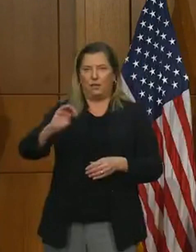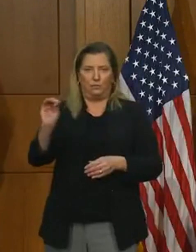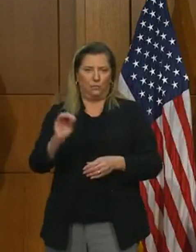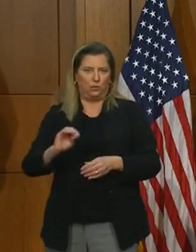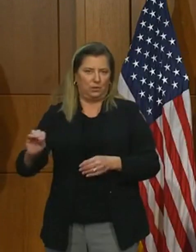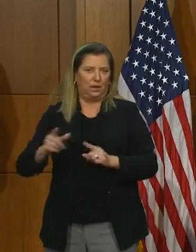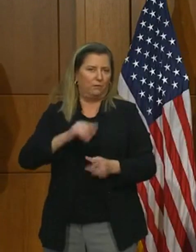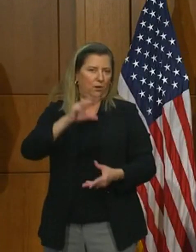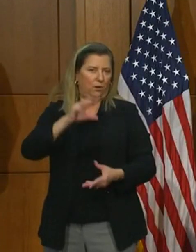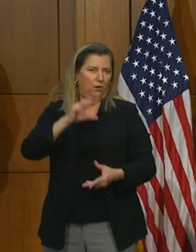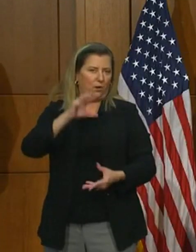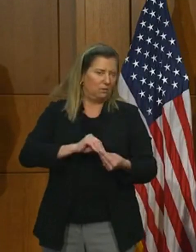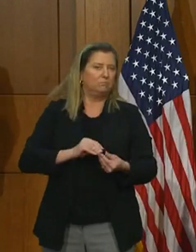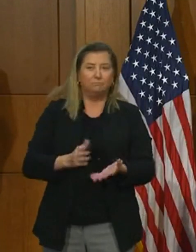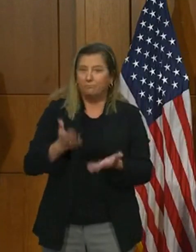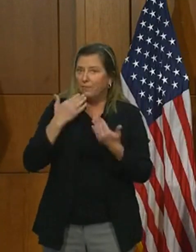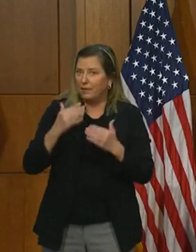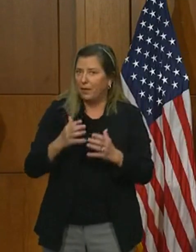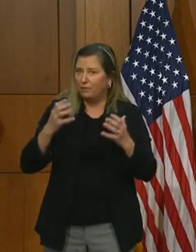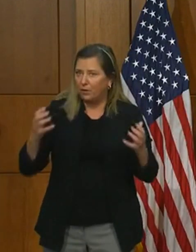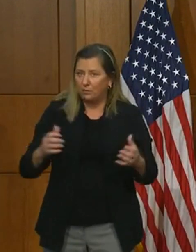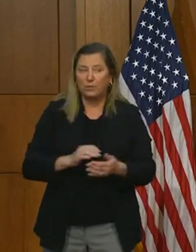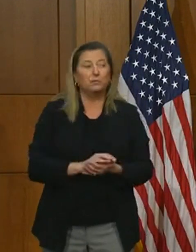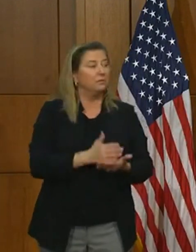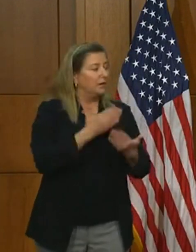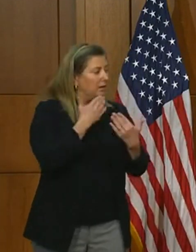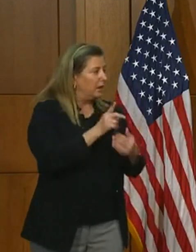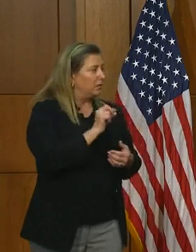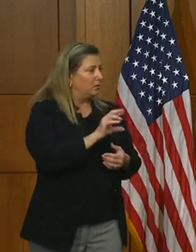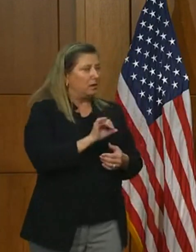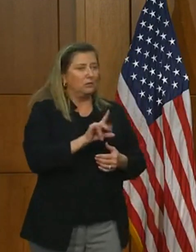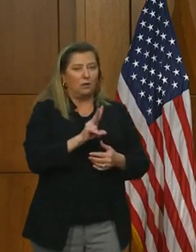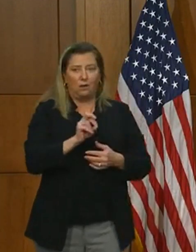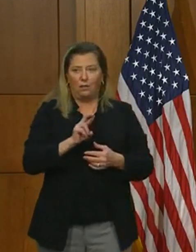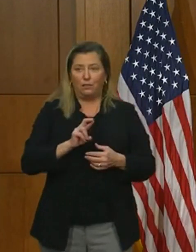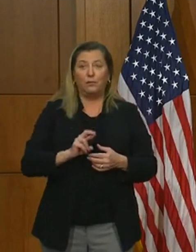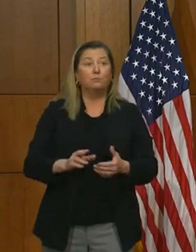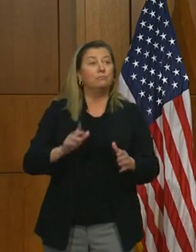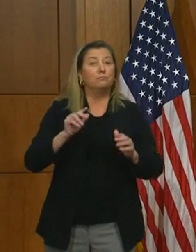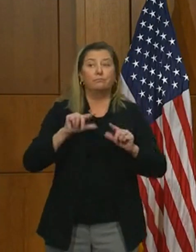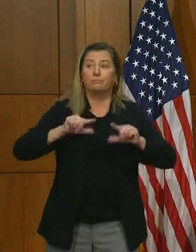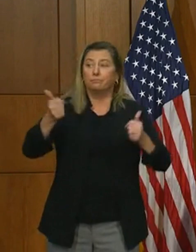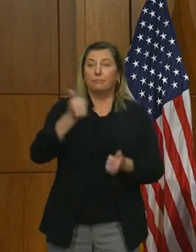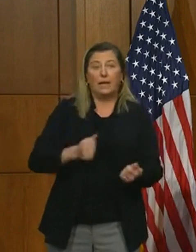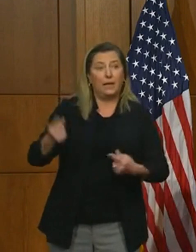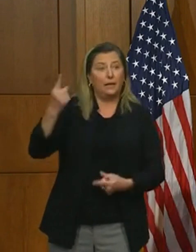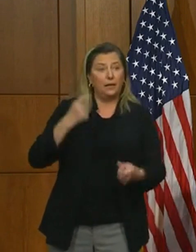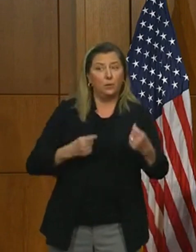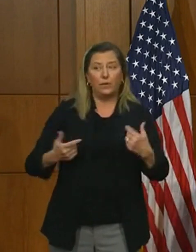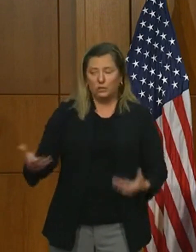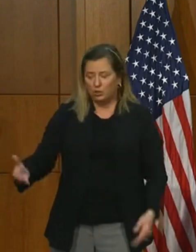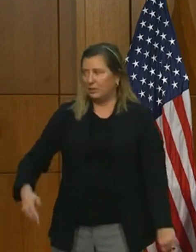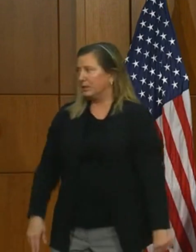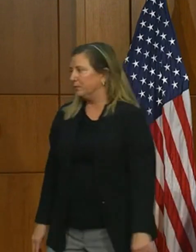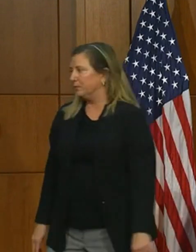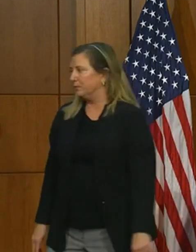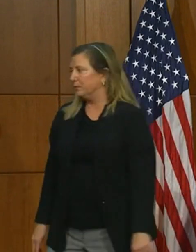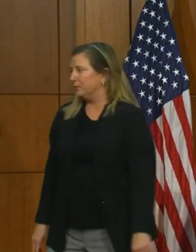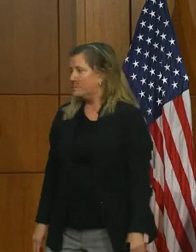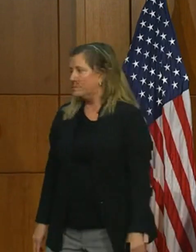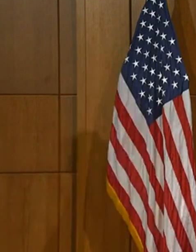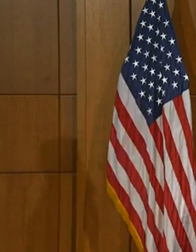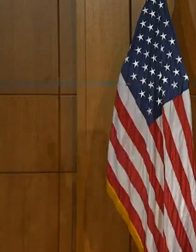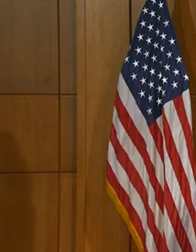the cases. Thank you very much. Thanks, Dr. Holt. Be glad to take questions. Hey,